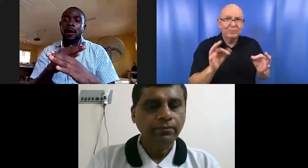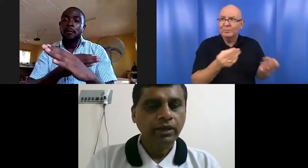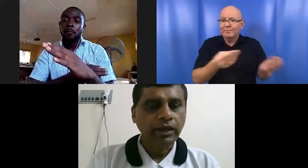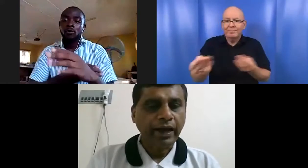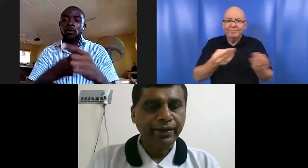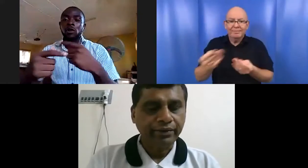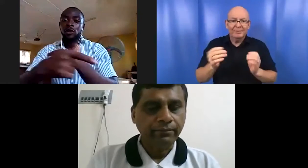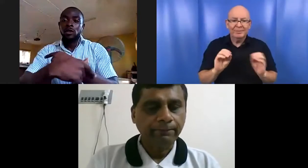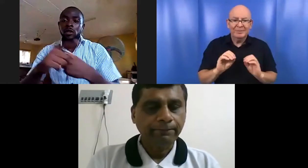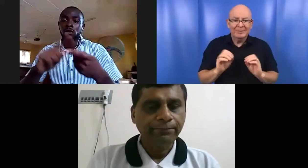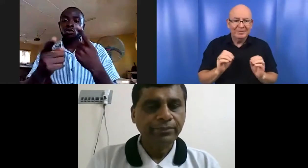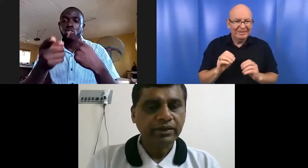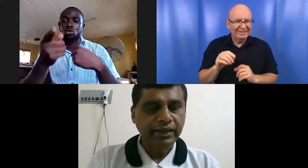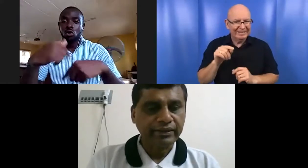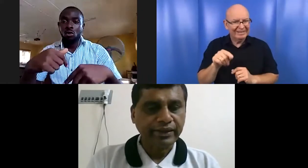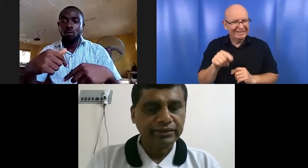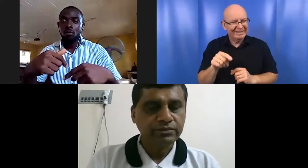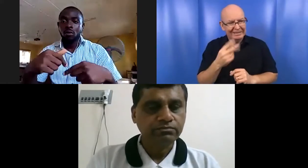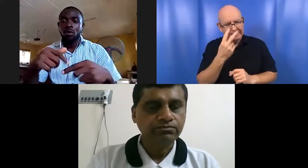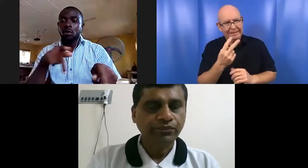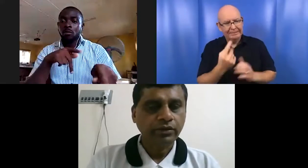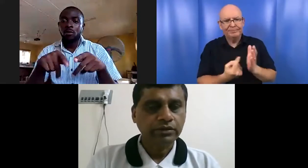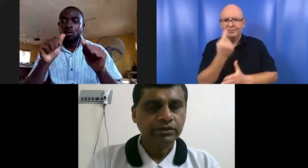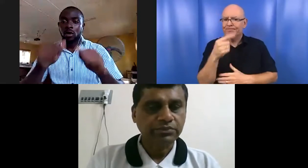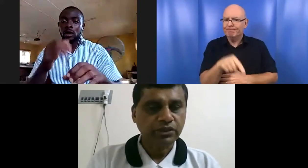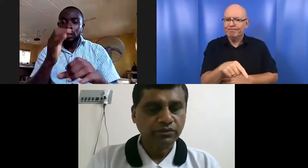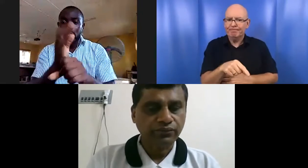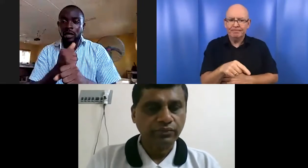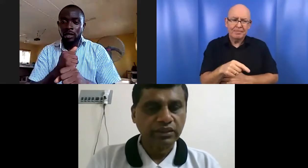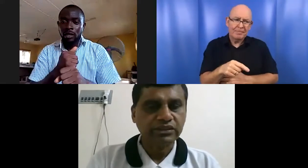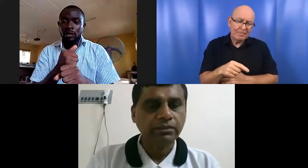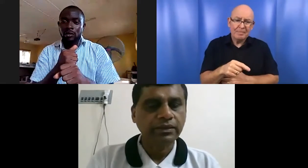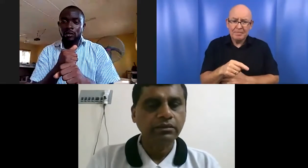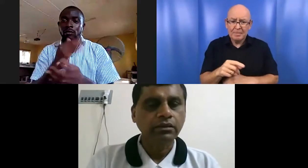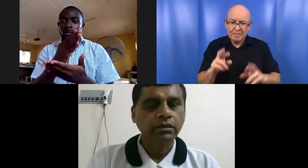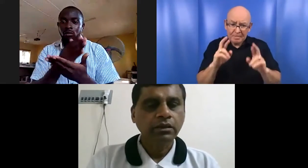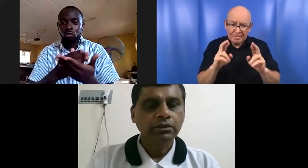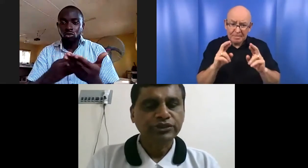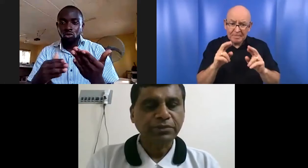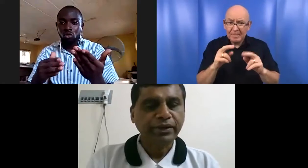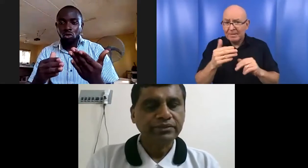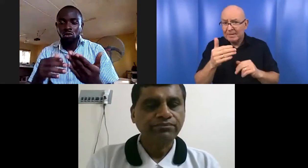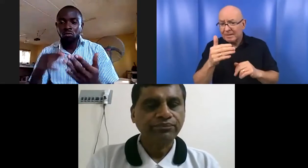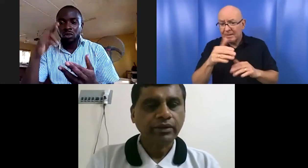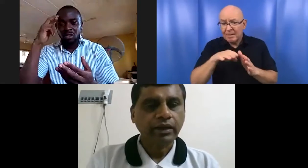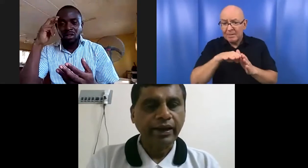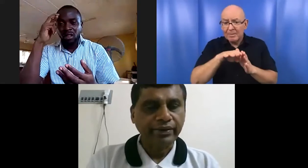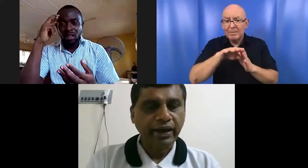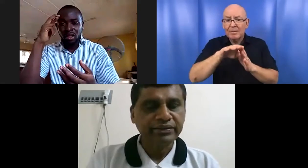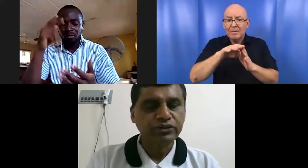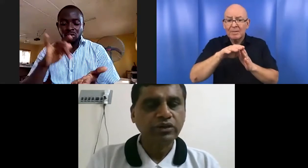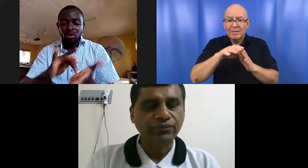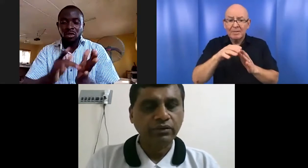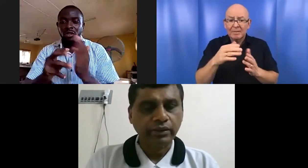hope, and people can get some sort of reasonable treatment, and